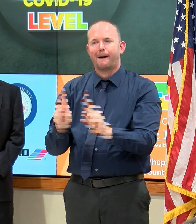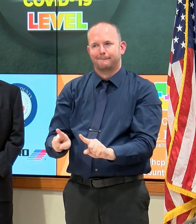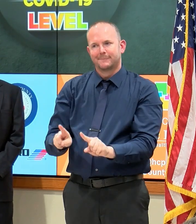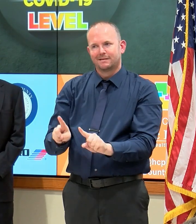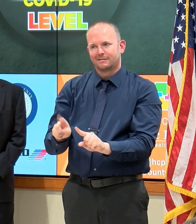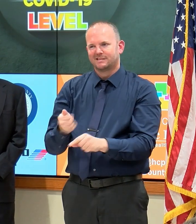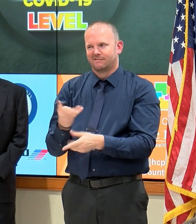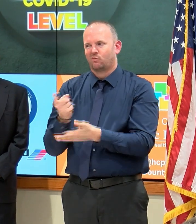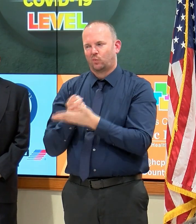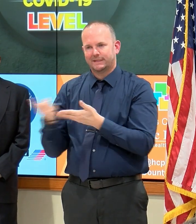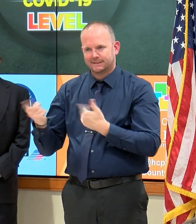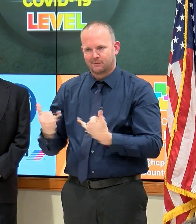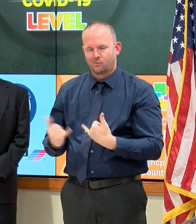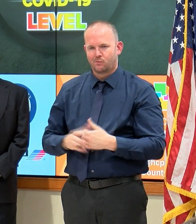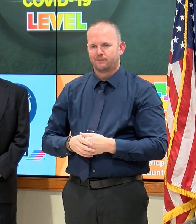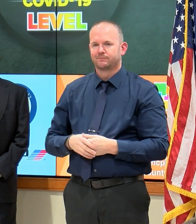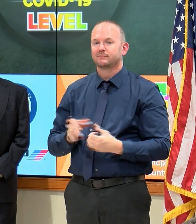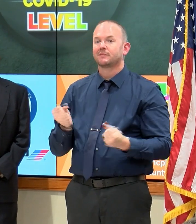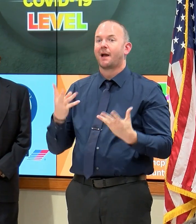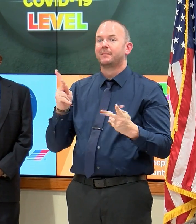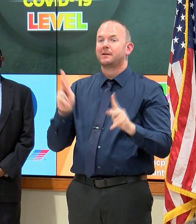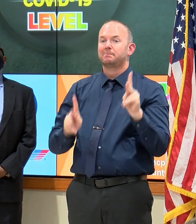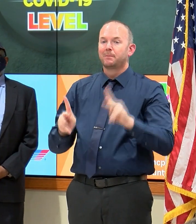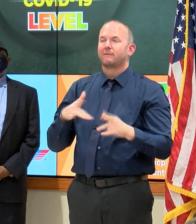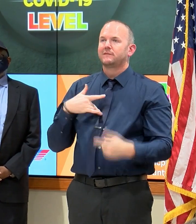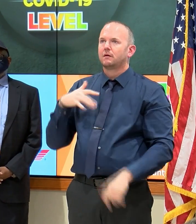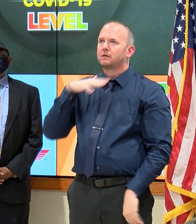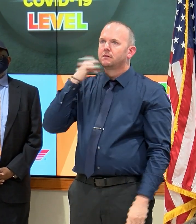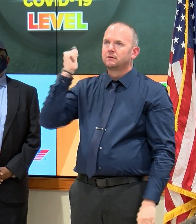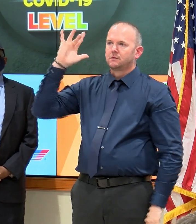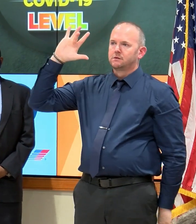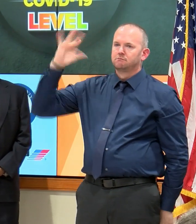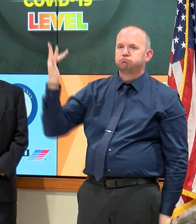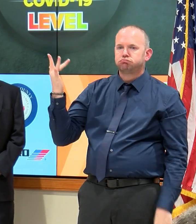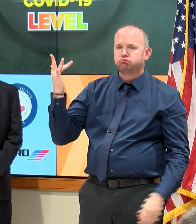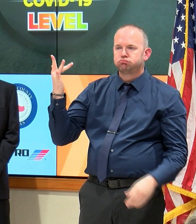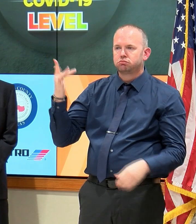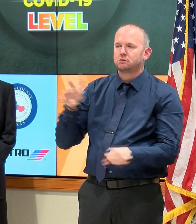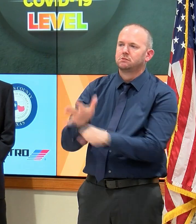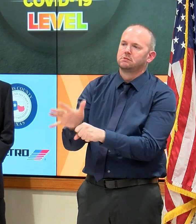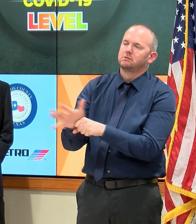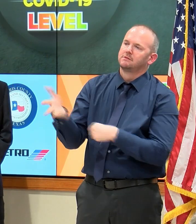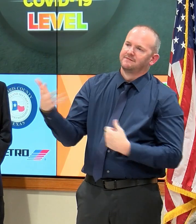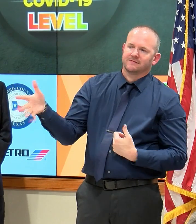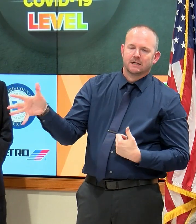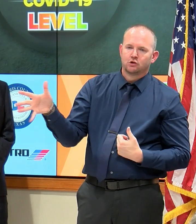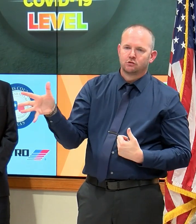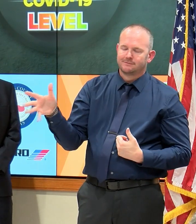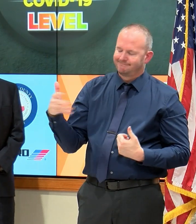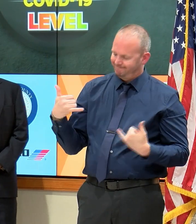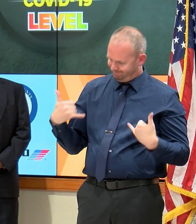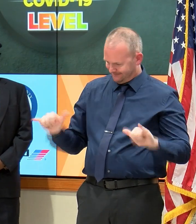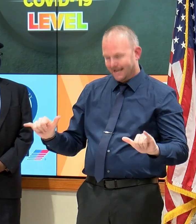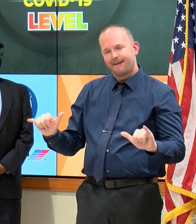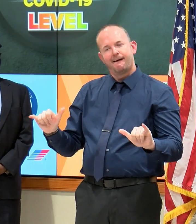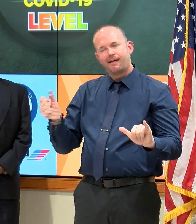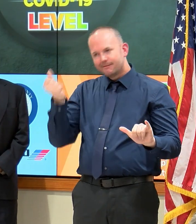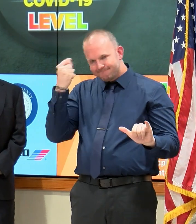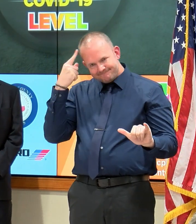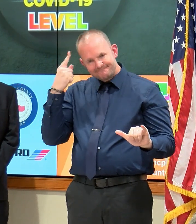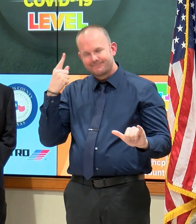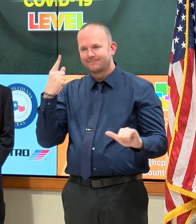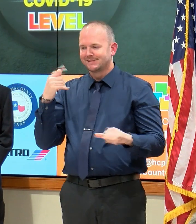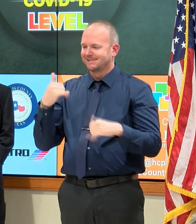virus is yesterday's news. This is just a reminder that the virus is still here. And if we want